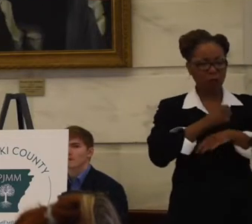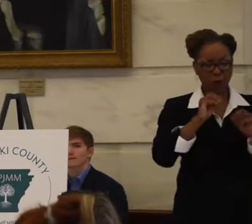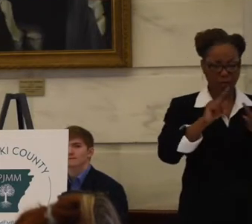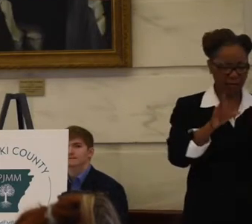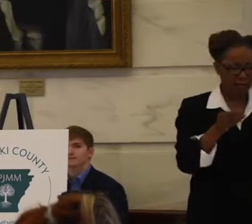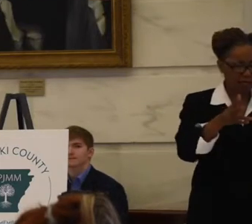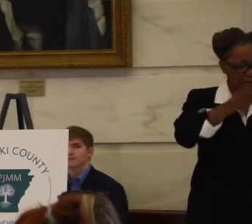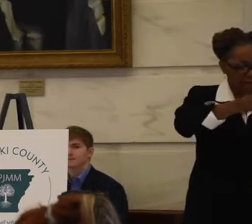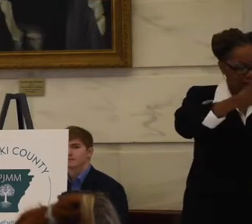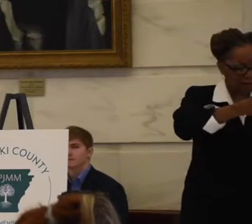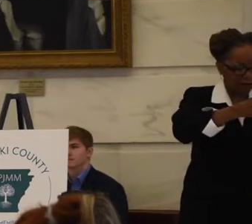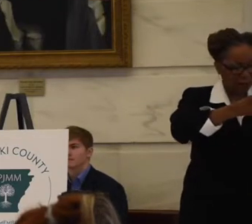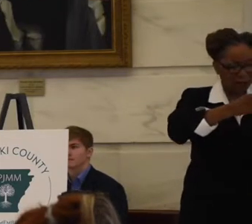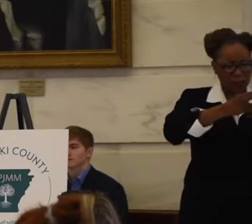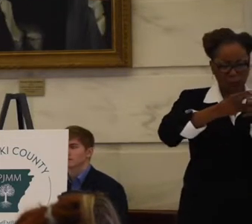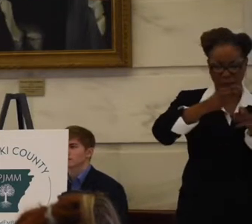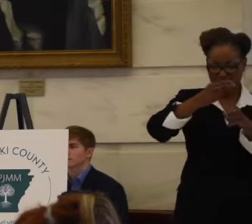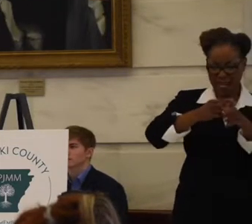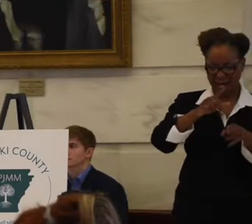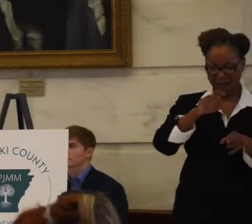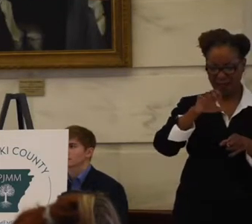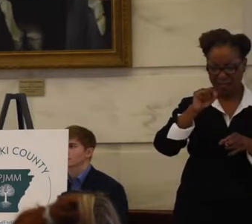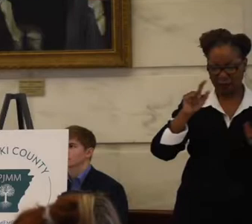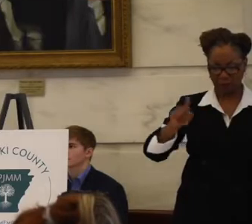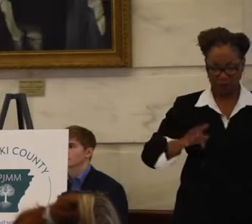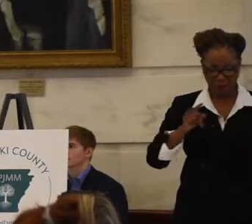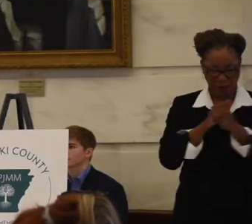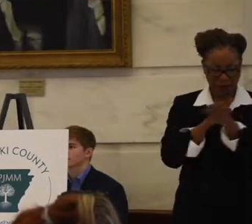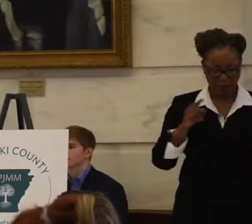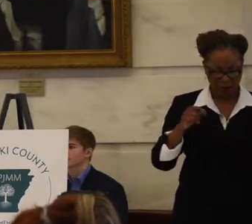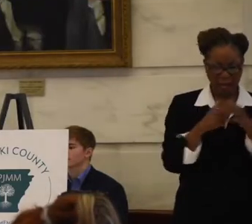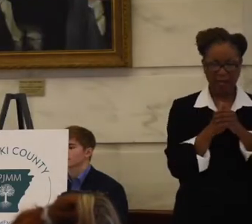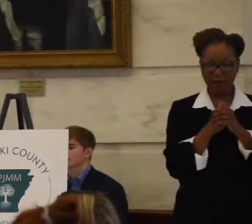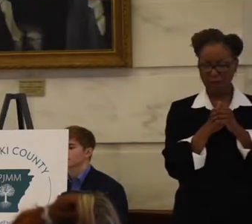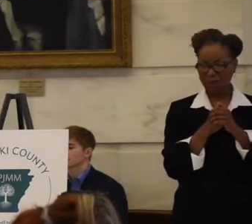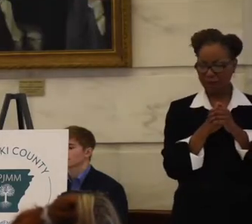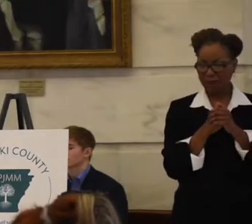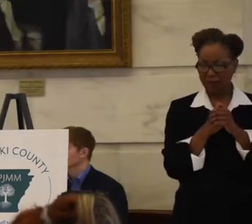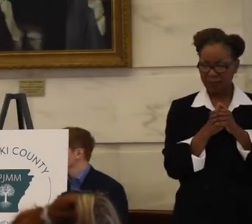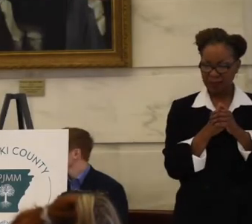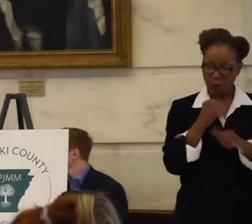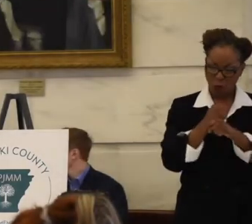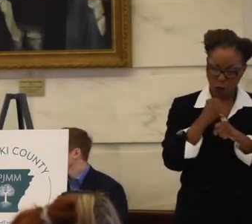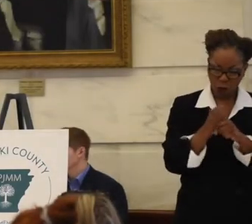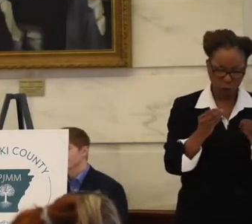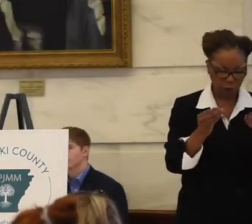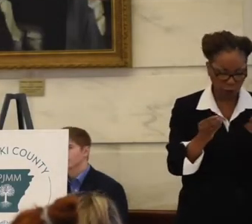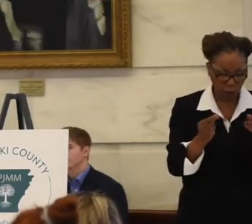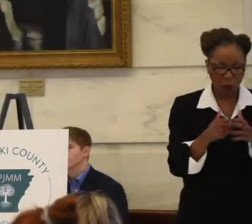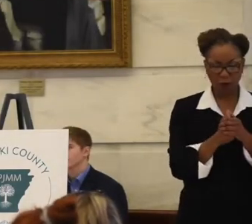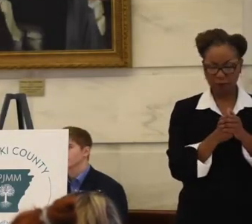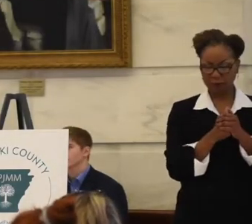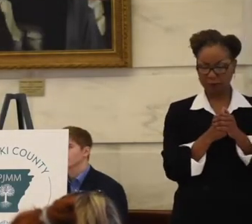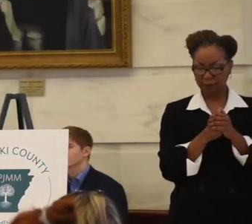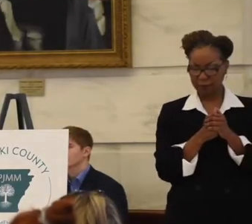Give names to the nameless people who occupy soils that are